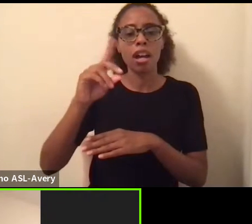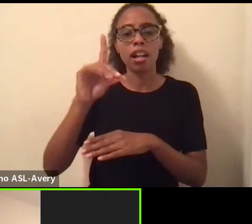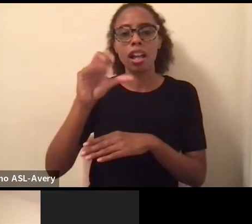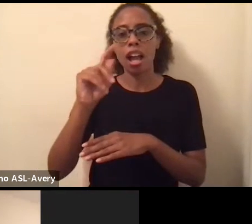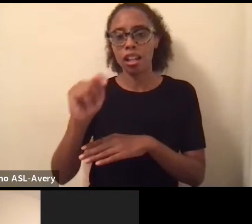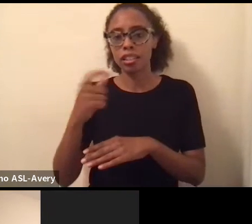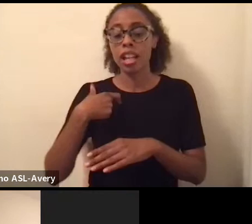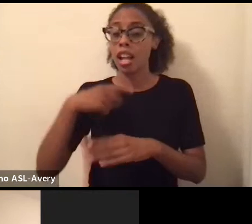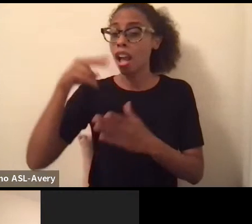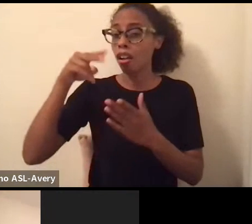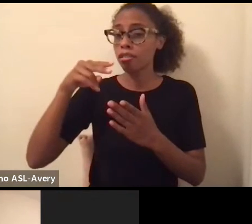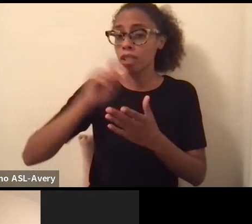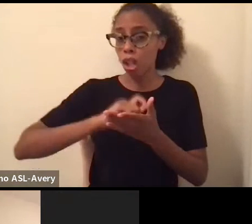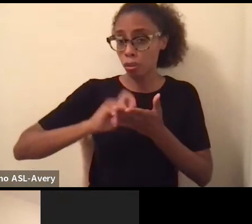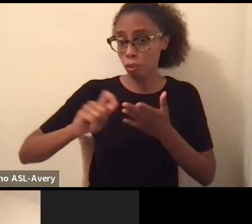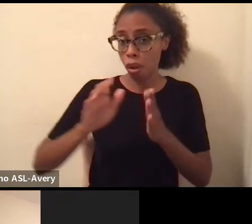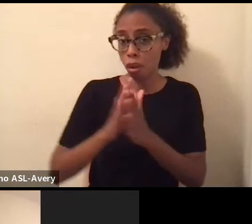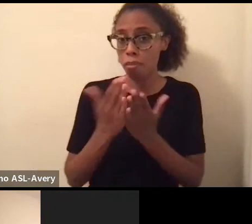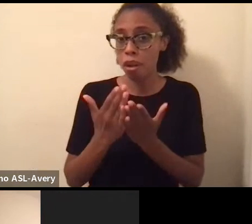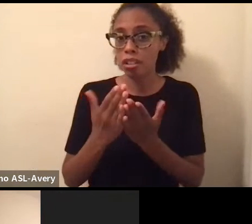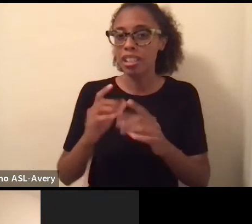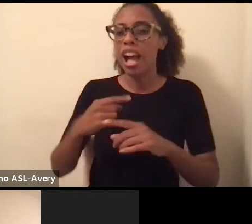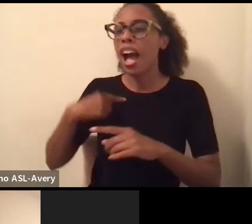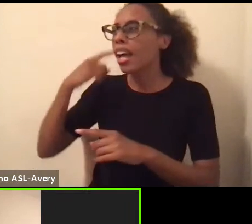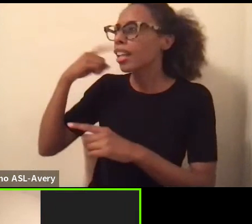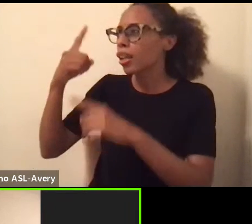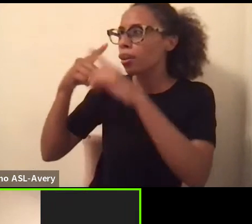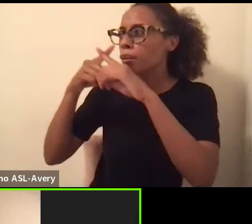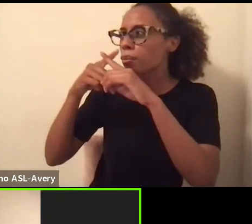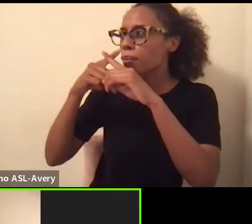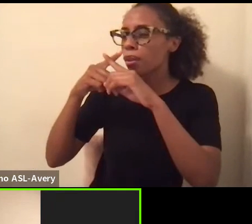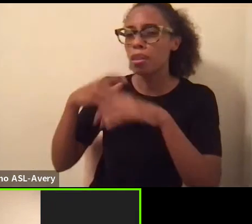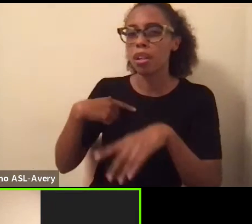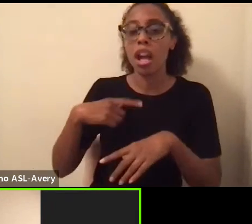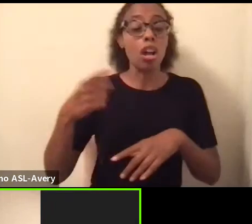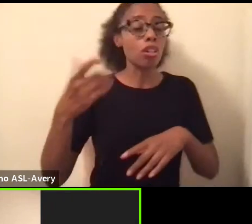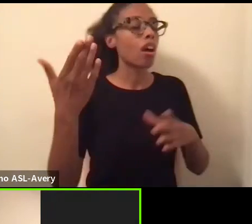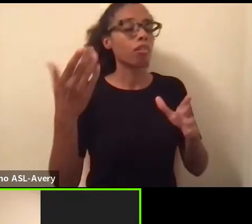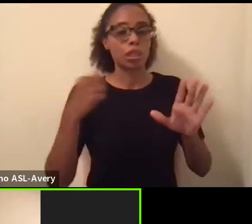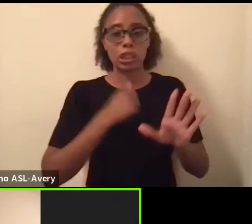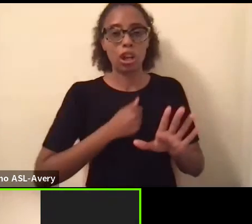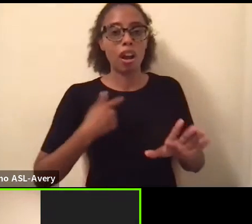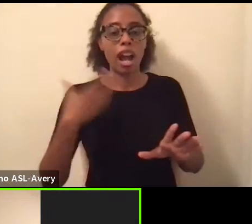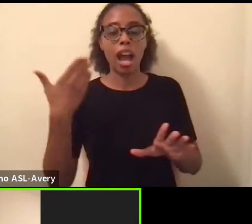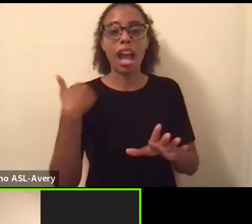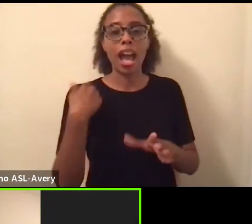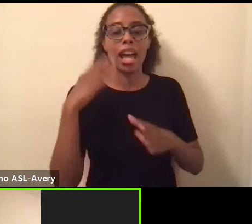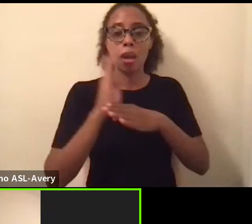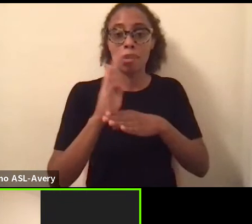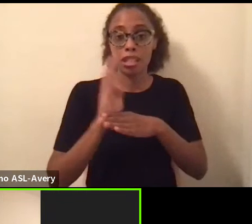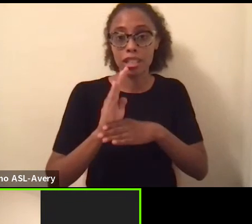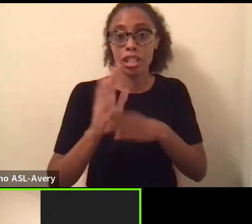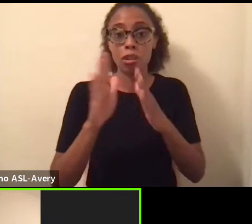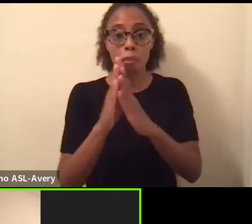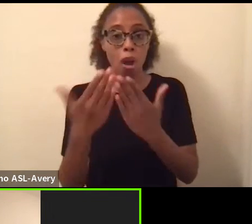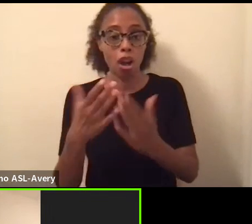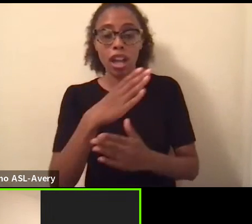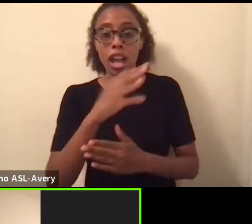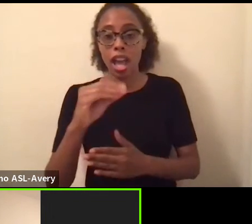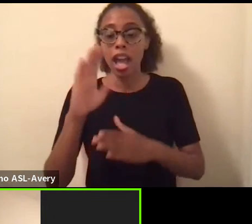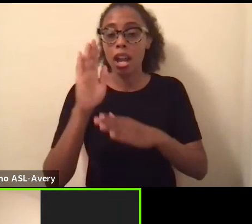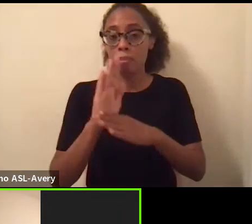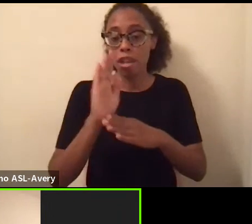I think you went on mute, Ryan. Oh, sorry. So I used to have a business podcast, a business book, and a